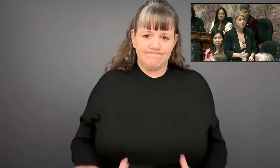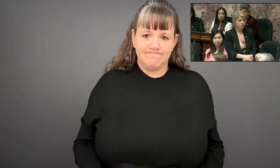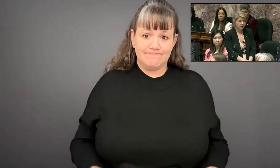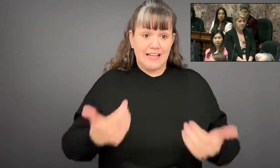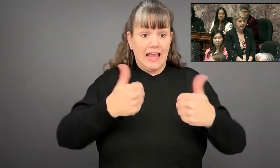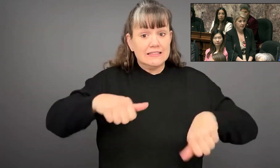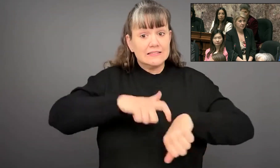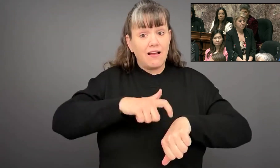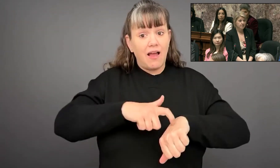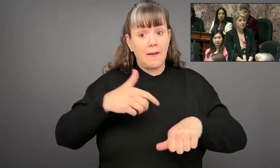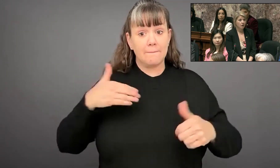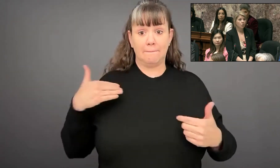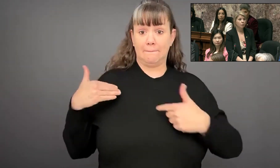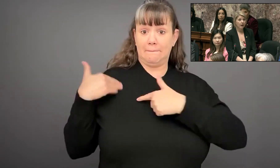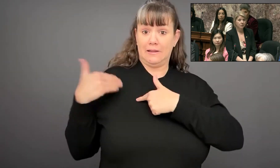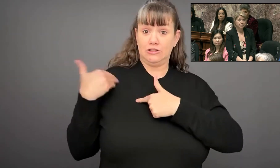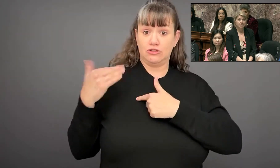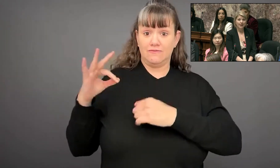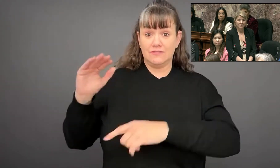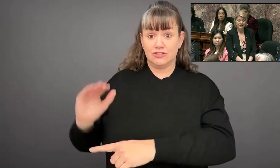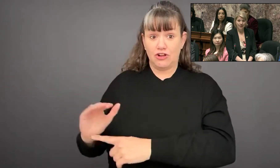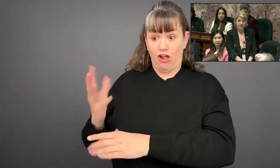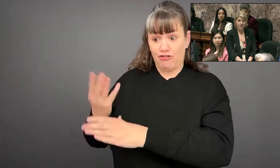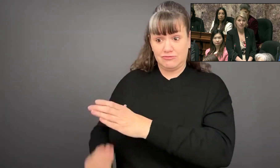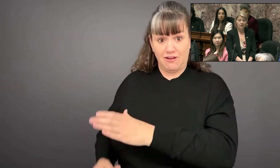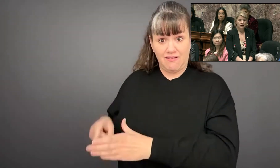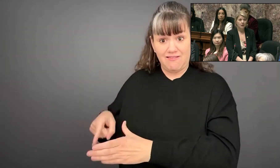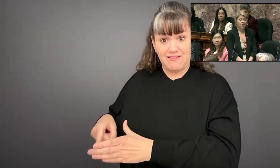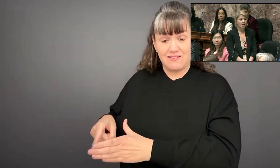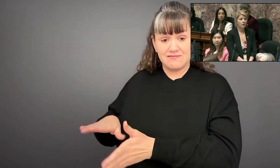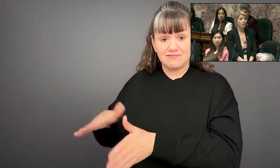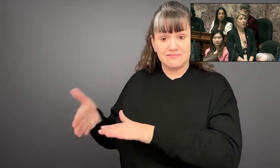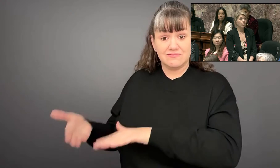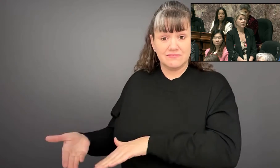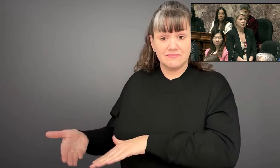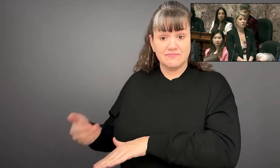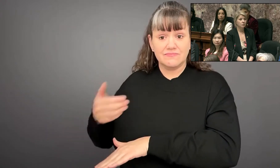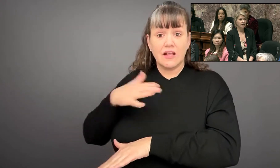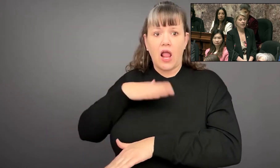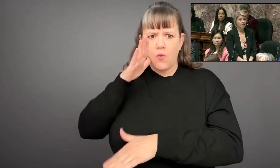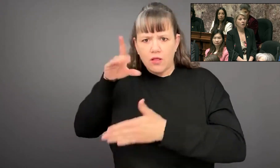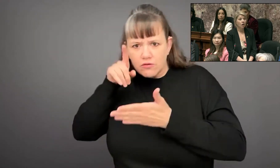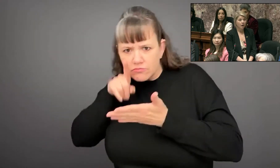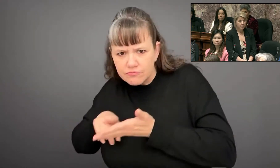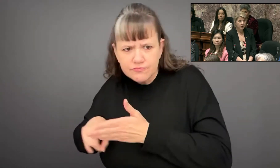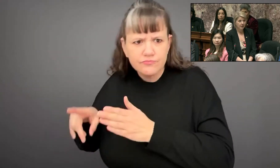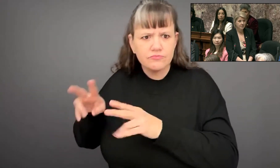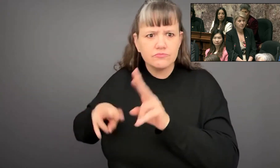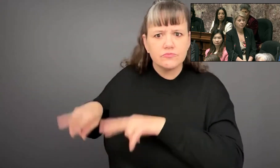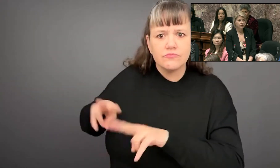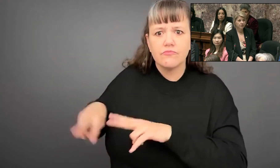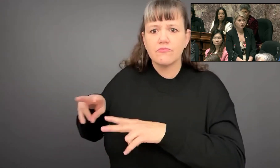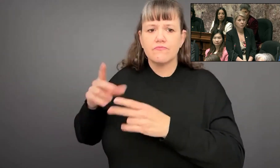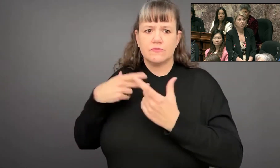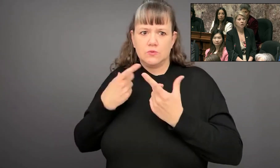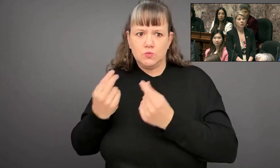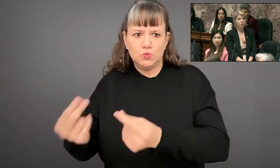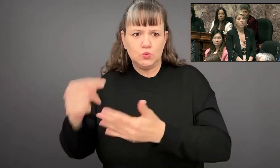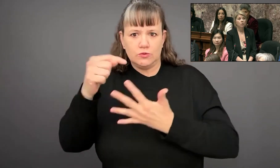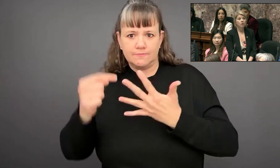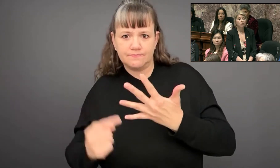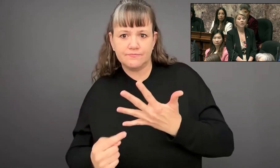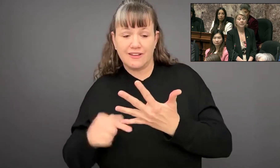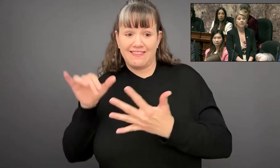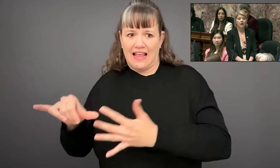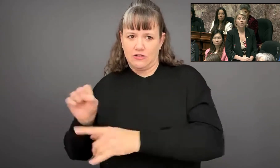review the circumstances around that death. We do a comprehensive review.